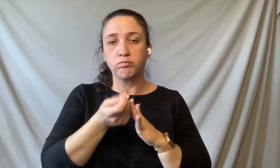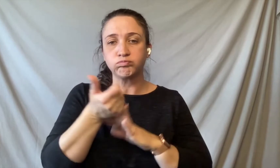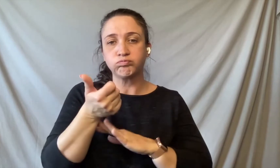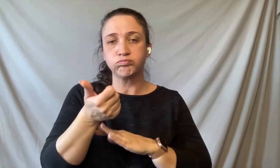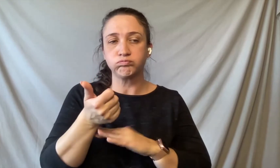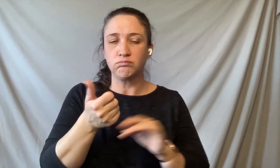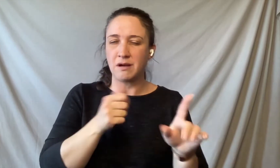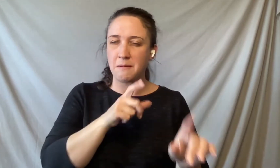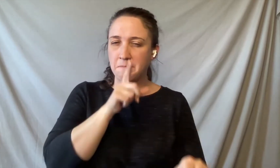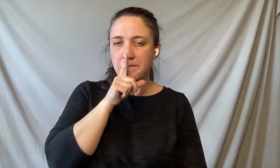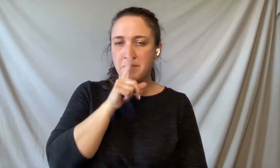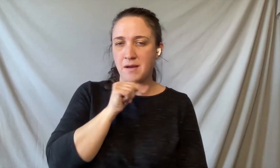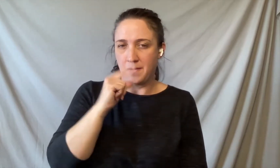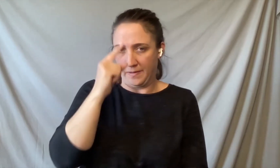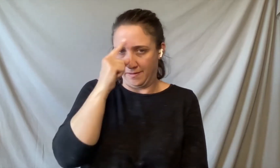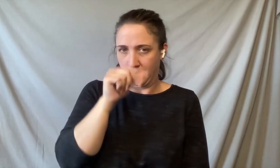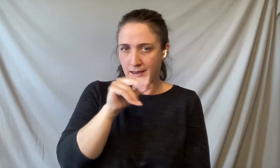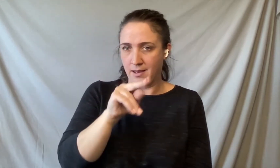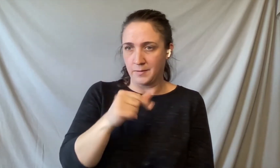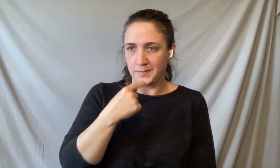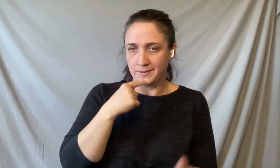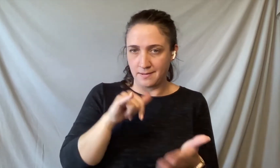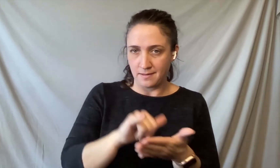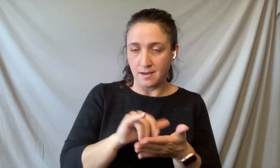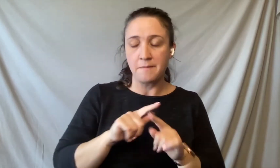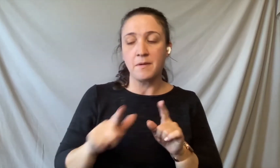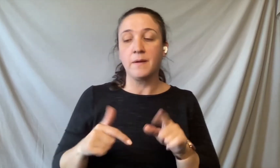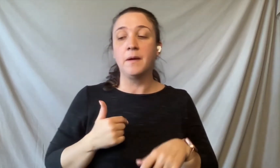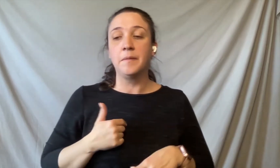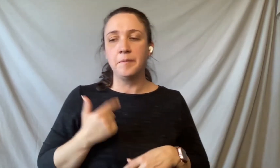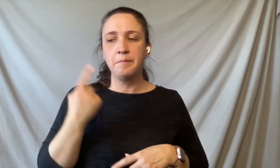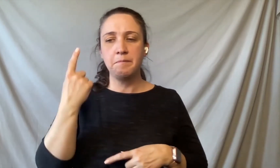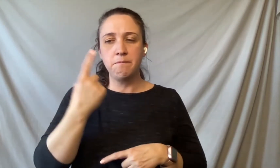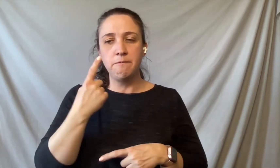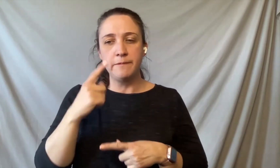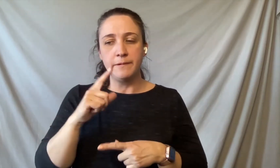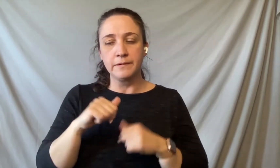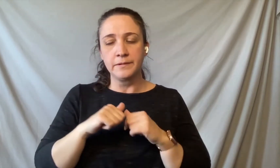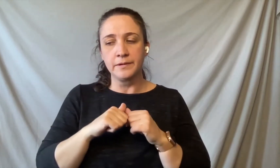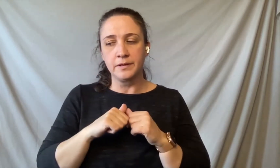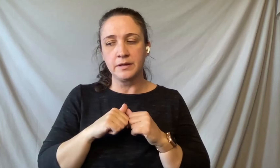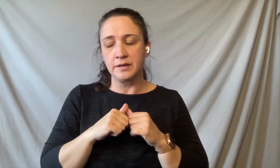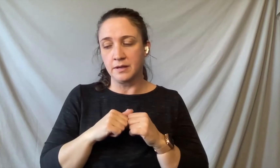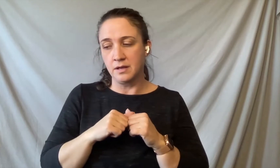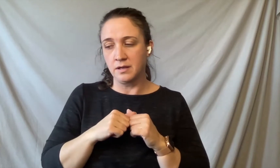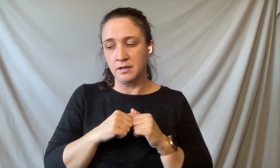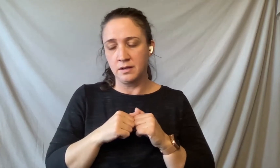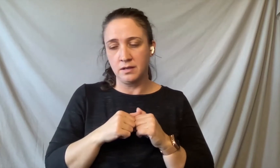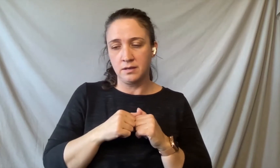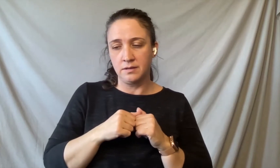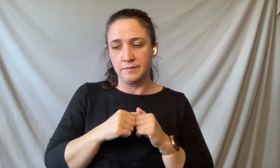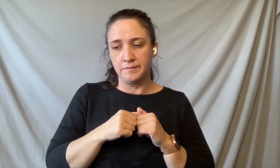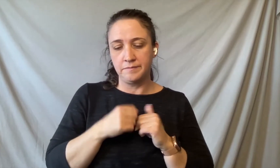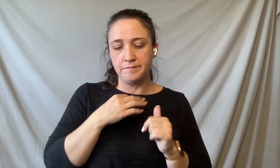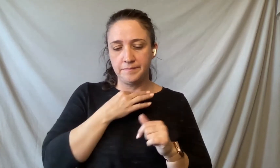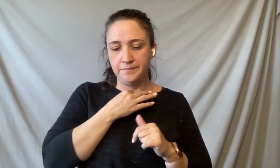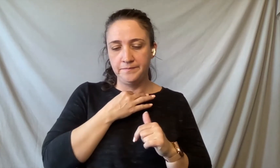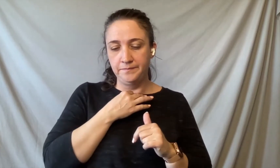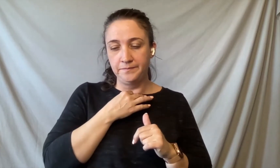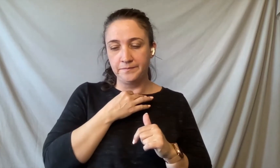was suggesting. I would like to know a little bit more about how low an income